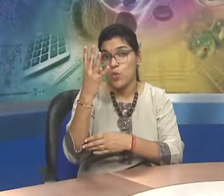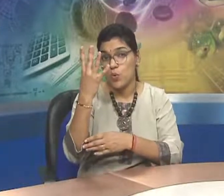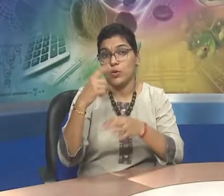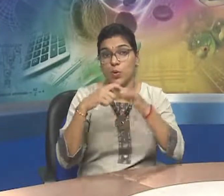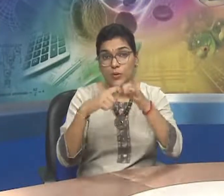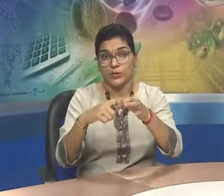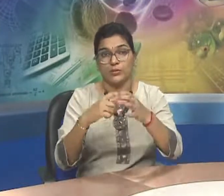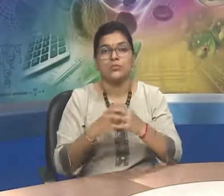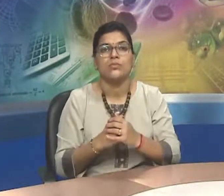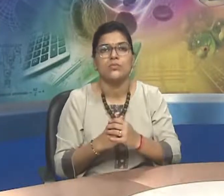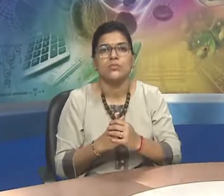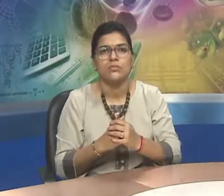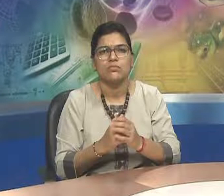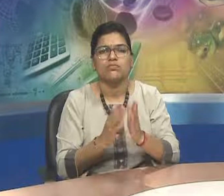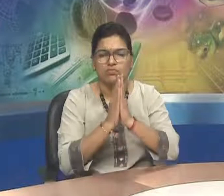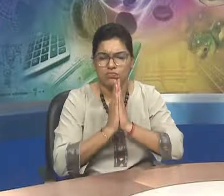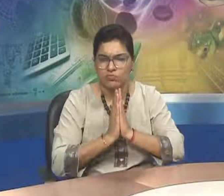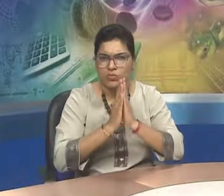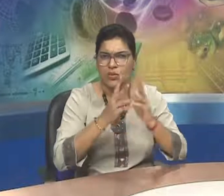Now this is question number 4.